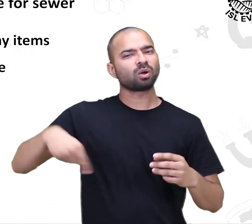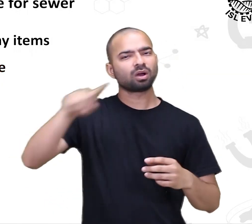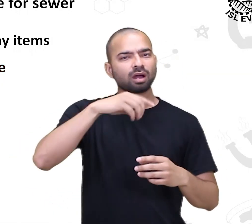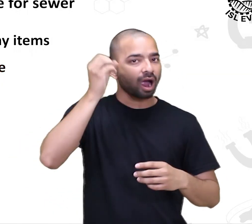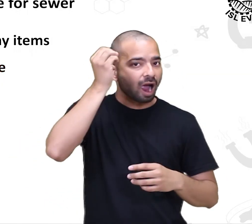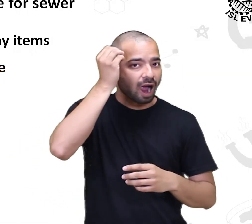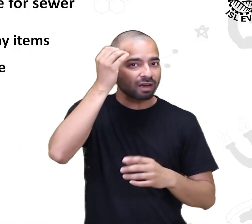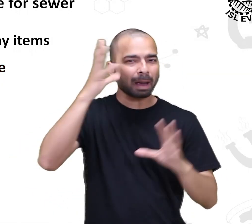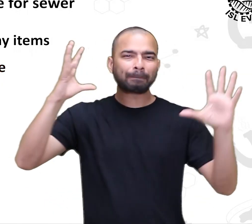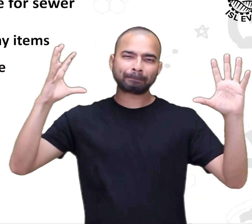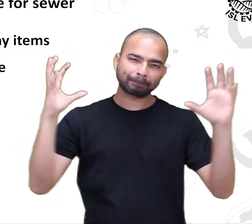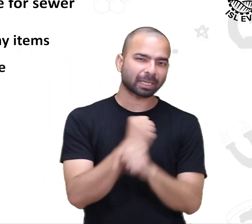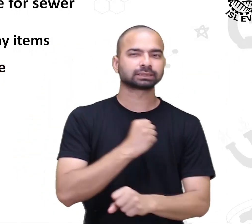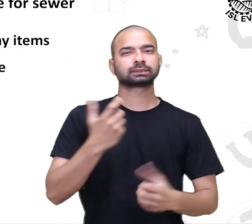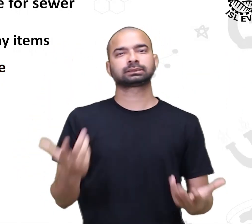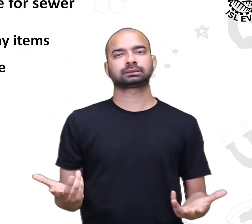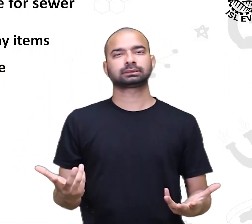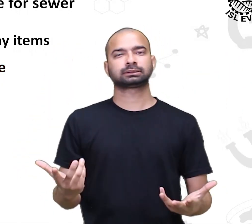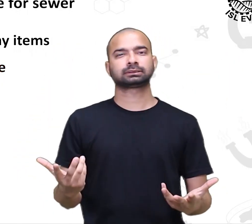3. Lack of awareness.